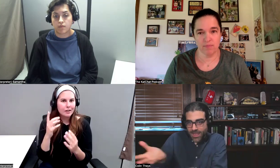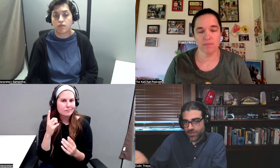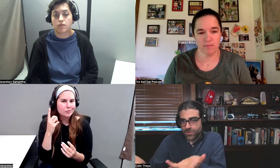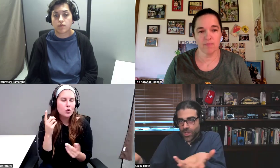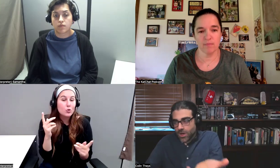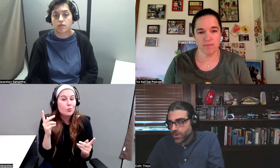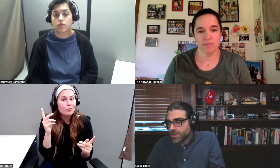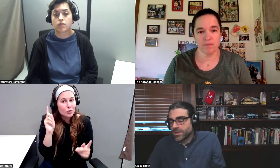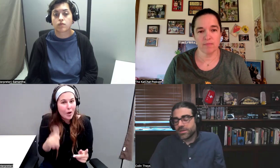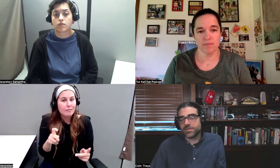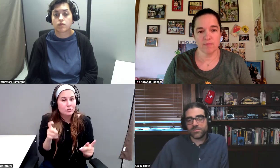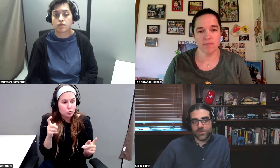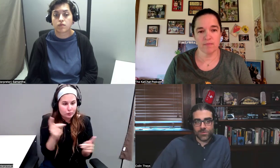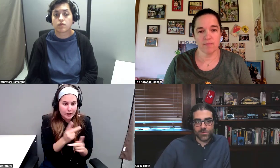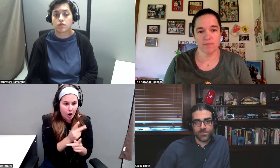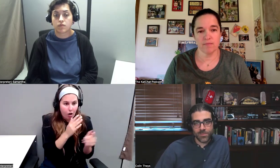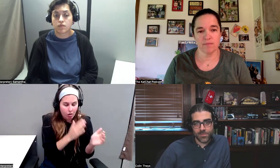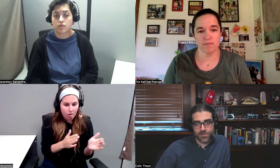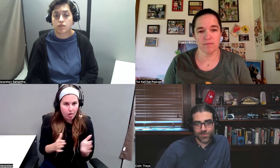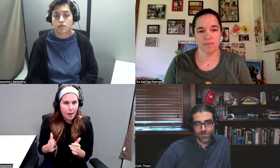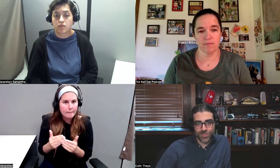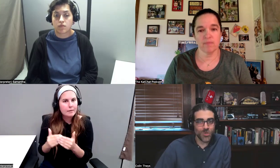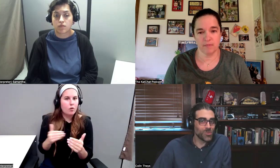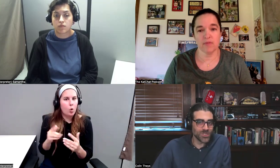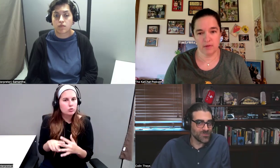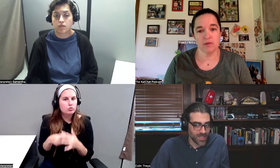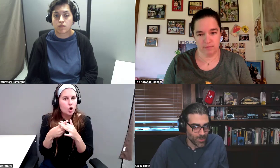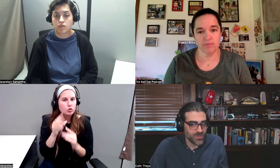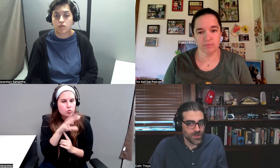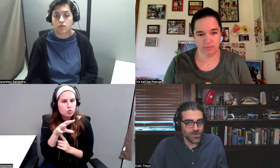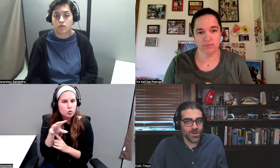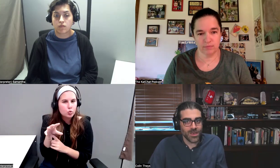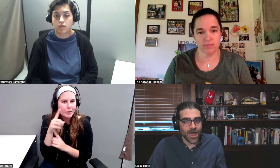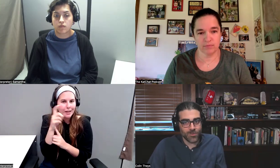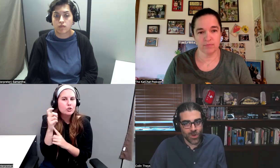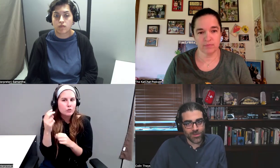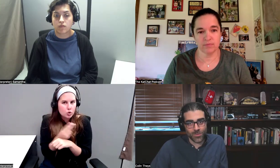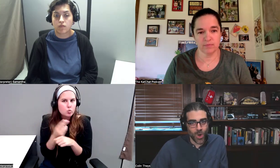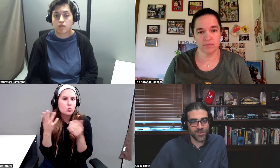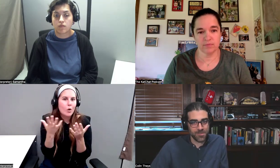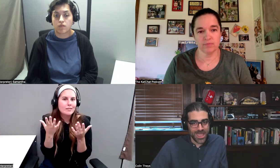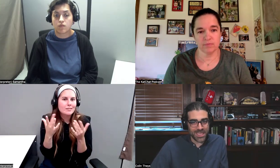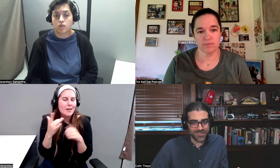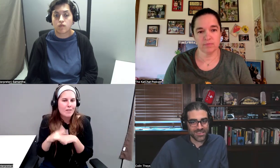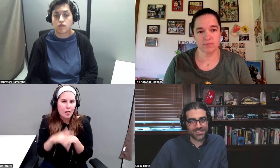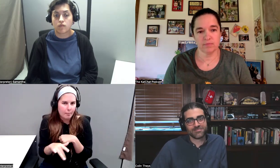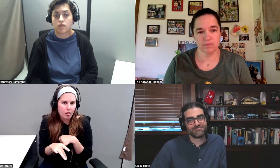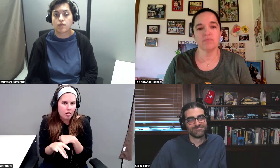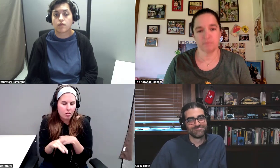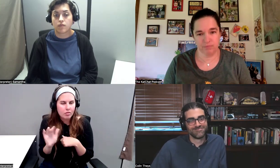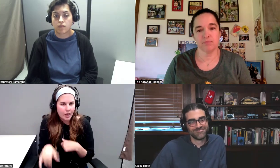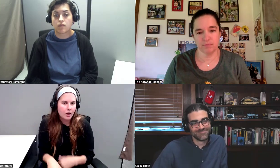that planning as you go to shoot what's available to you and not what you want to make